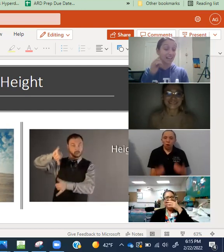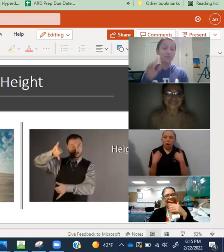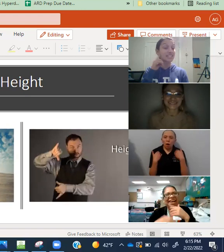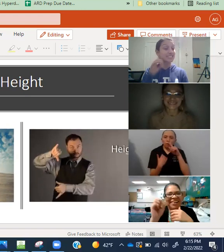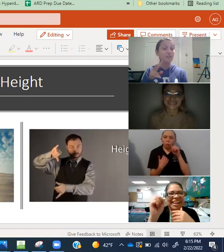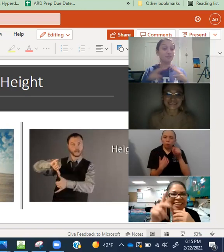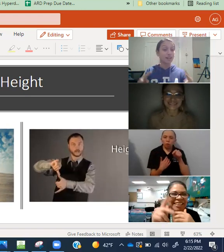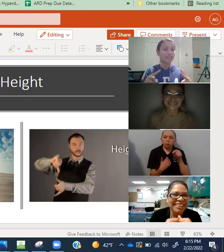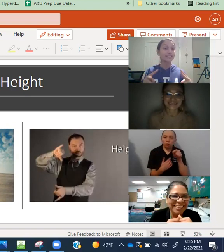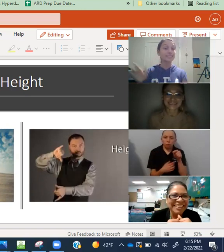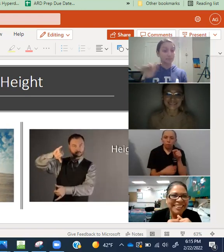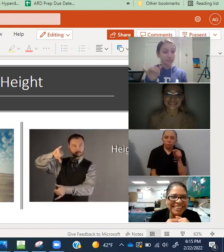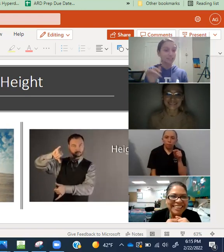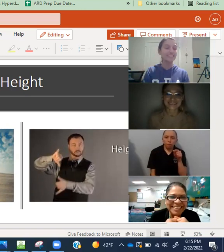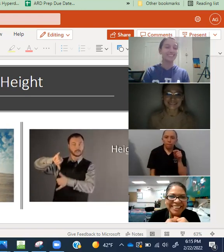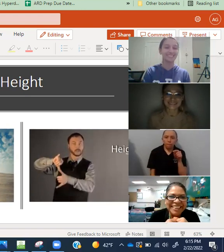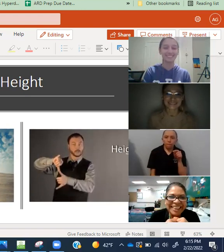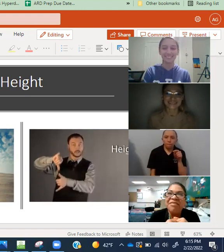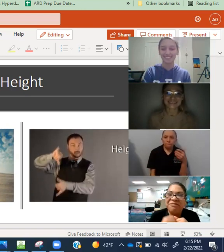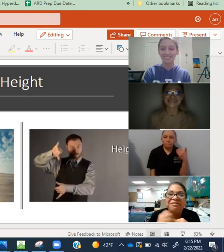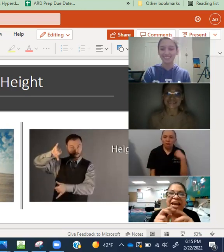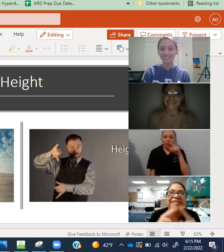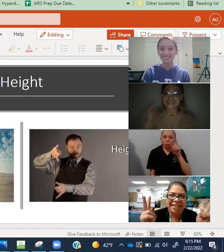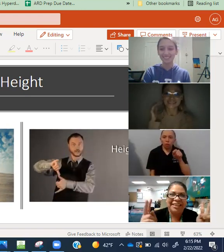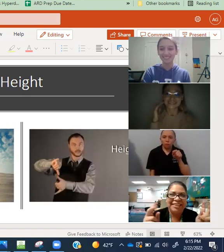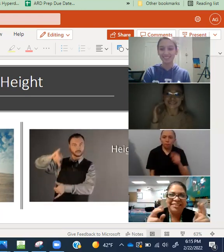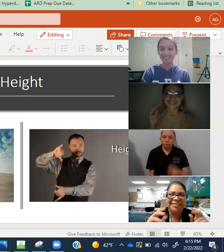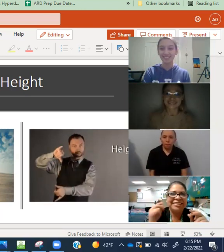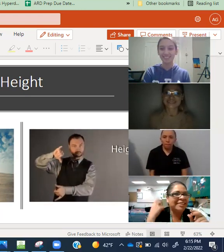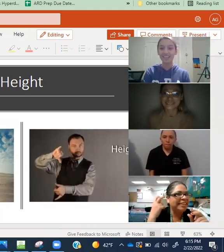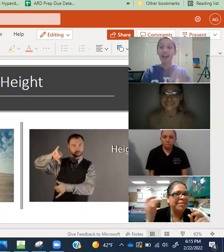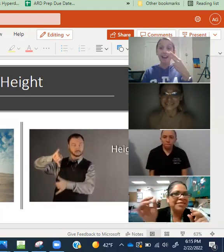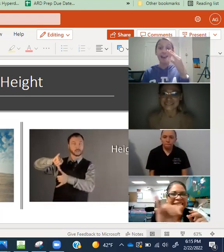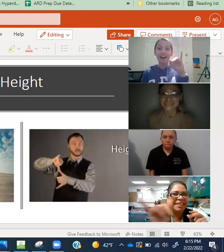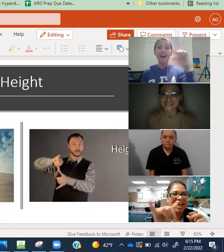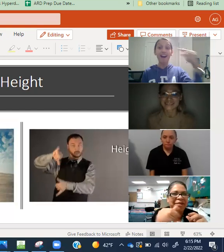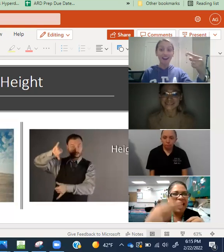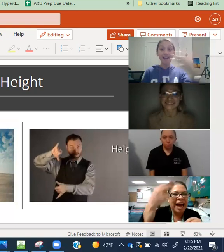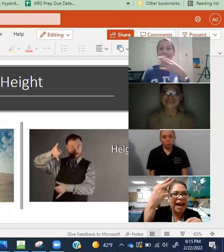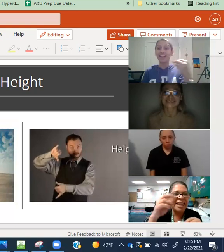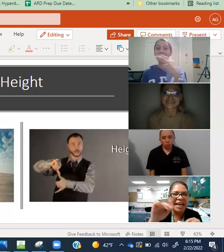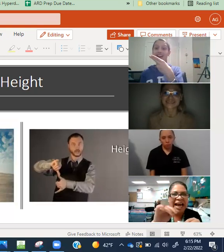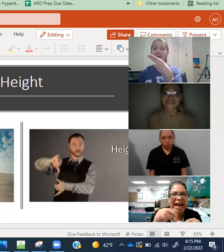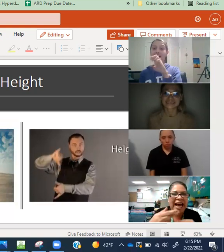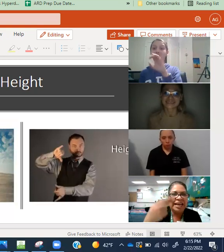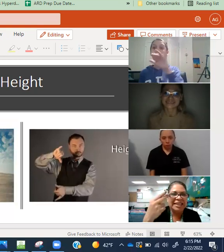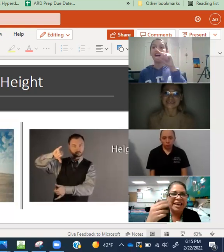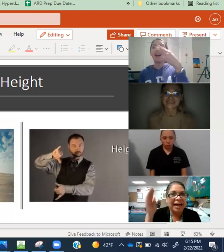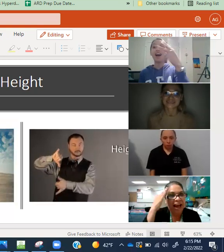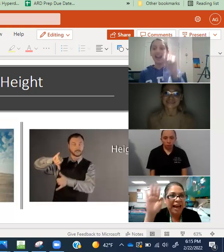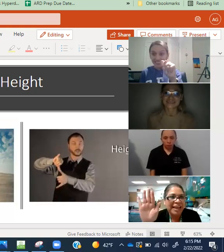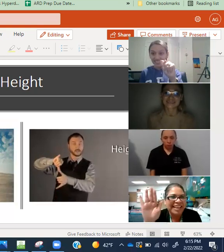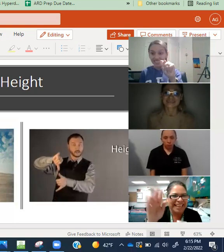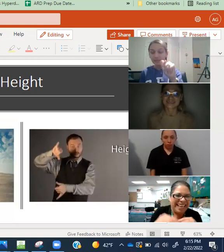They sound very similar. very. Yeah. Sounds the same. High High and and- height